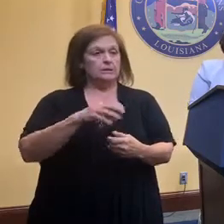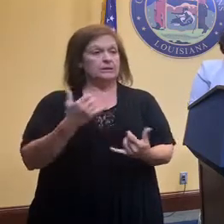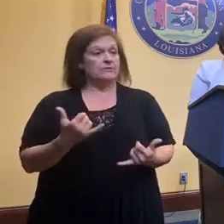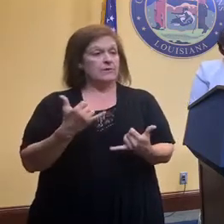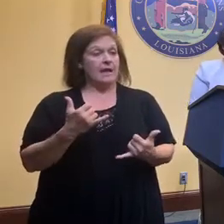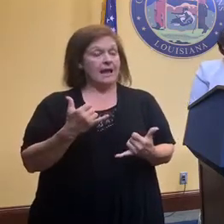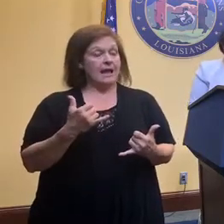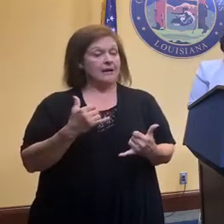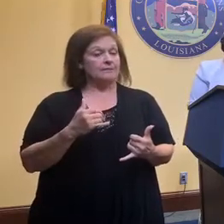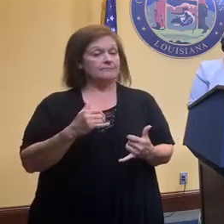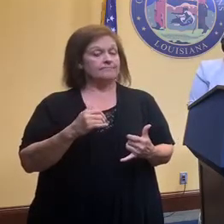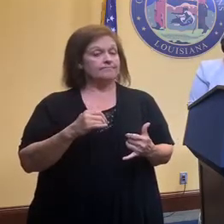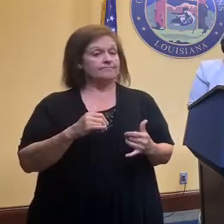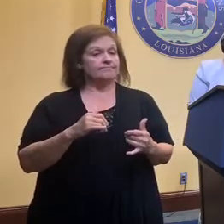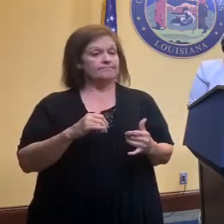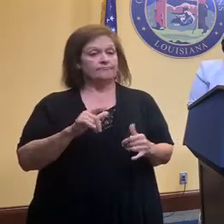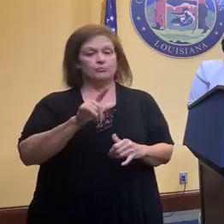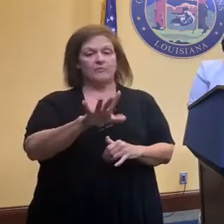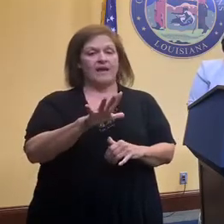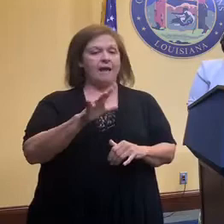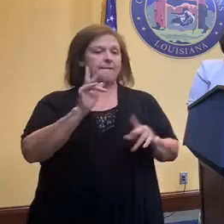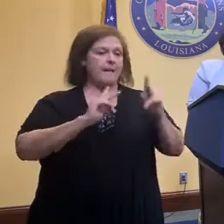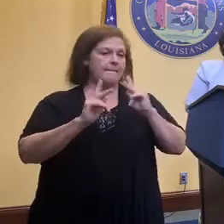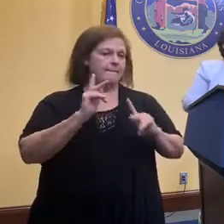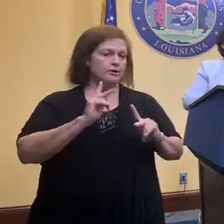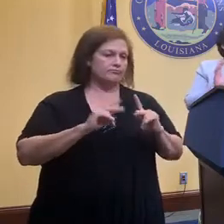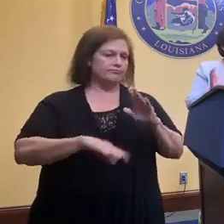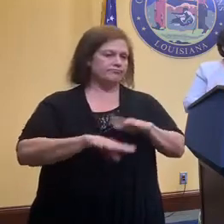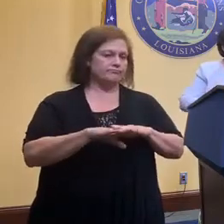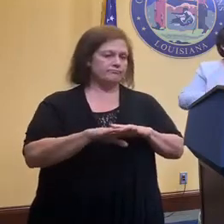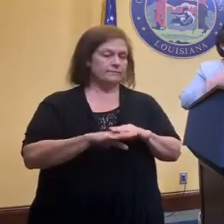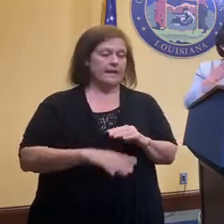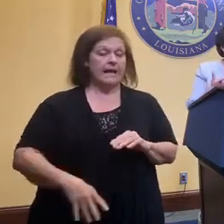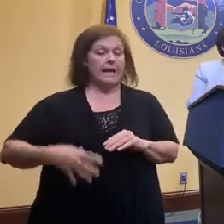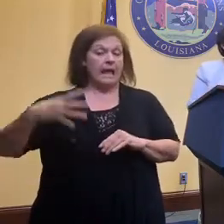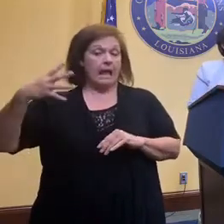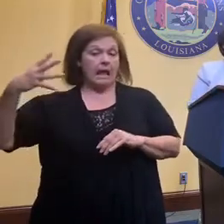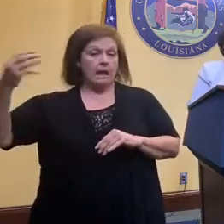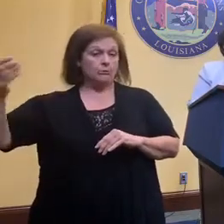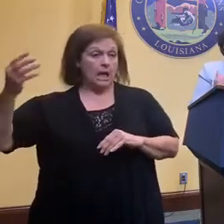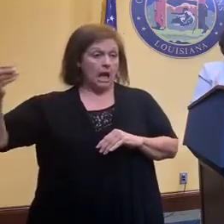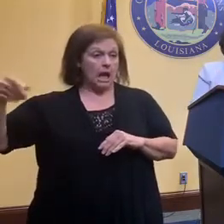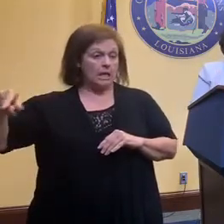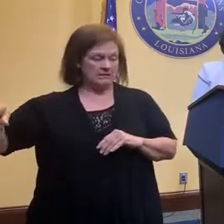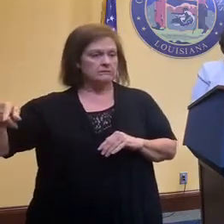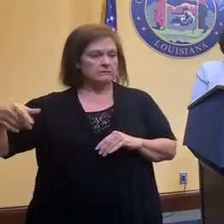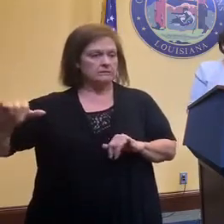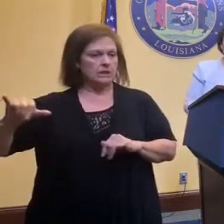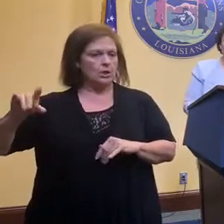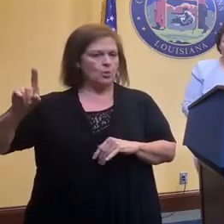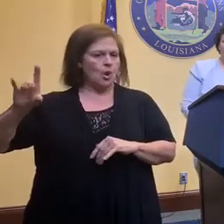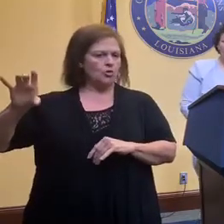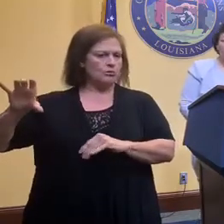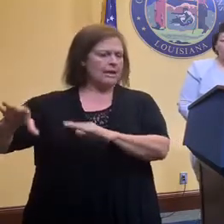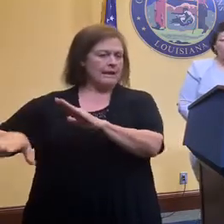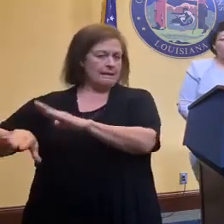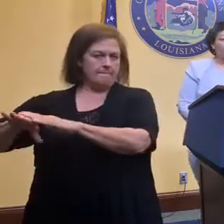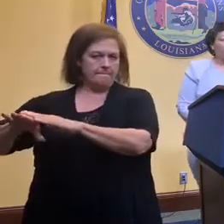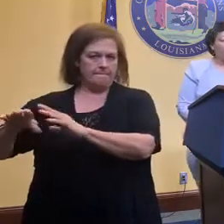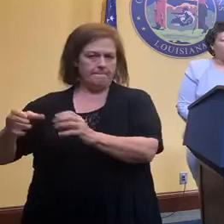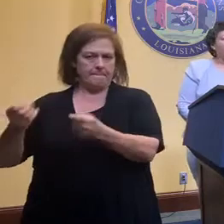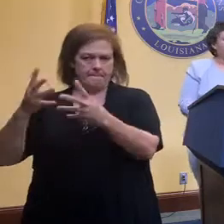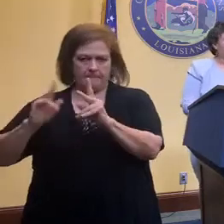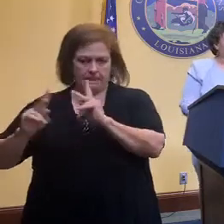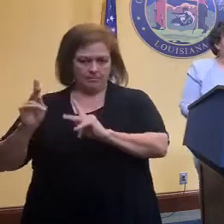to 25 people. Outside gatherings, they will remain at that 100 cap, and of course,